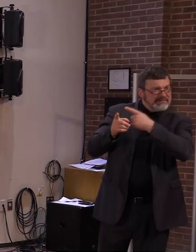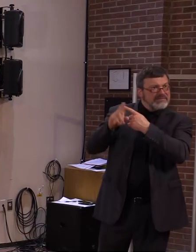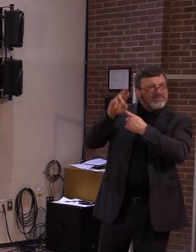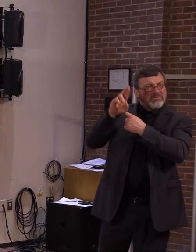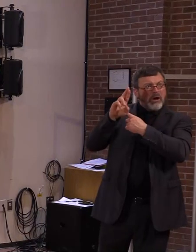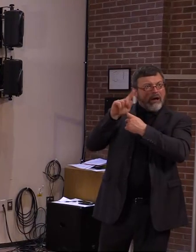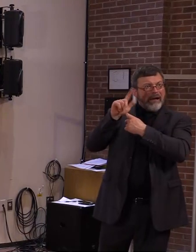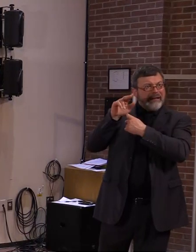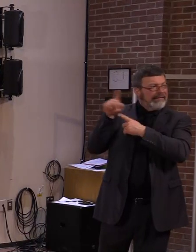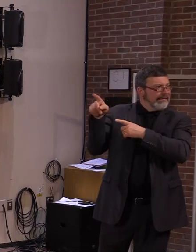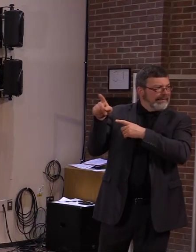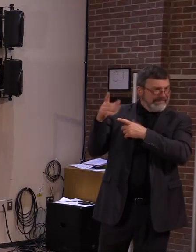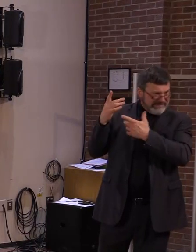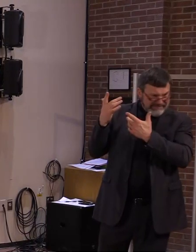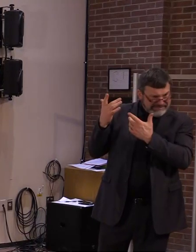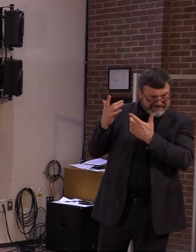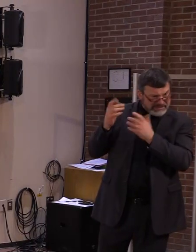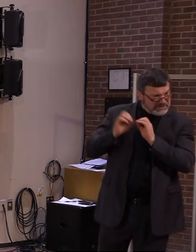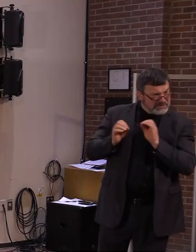yet?